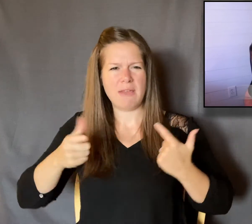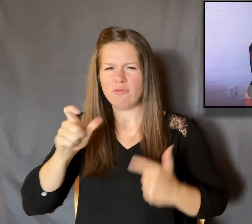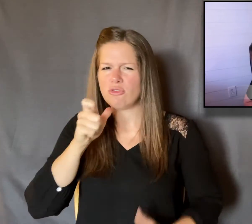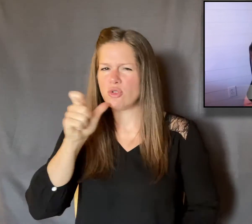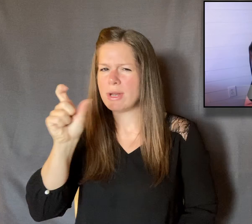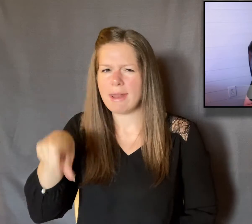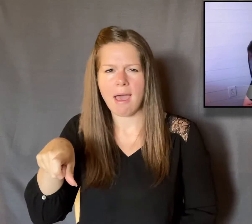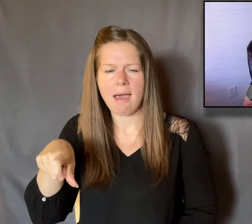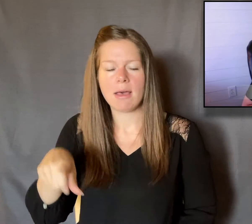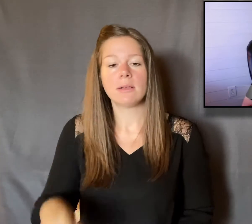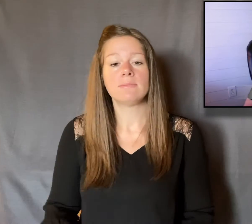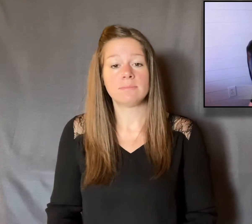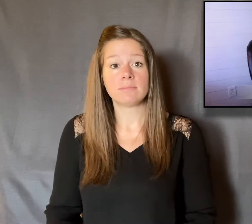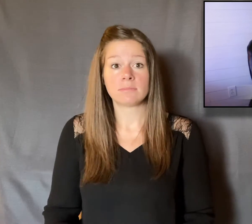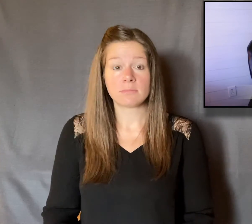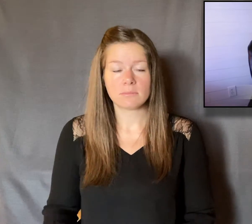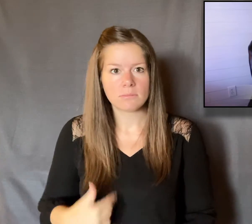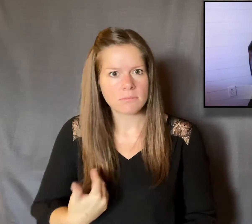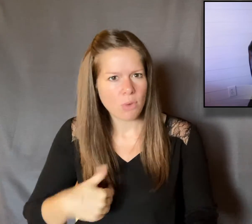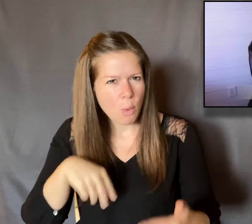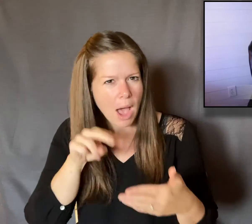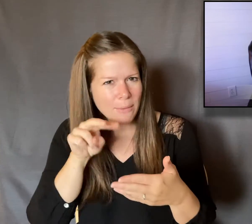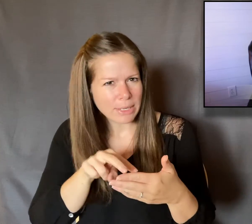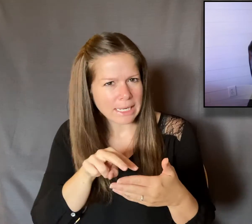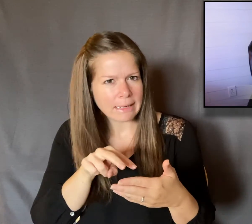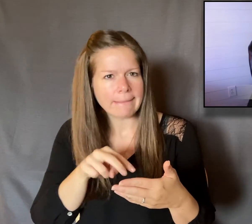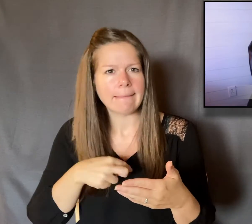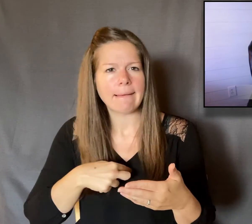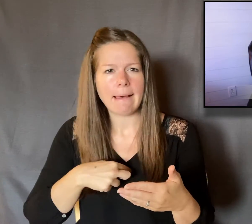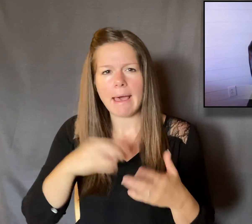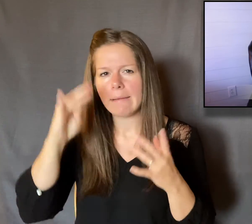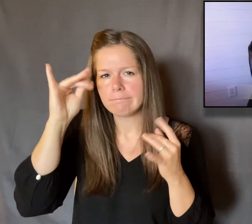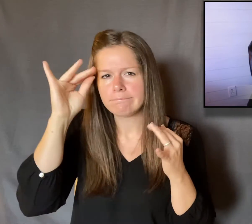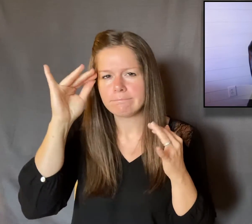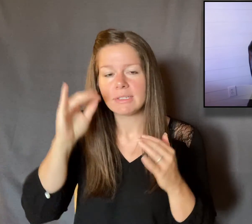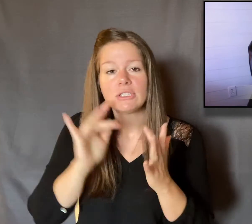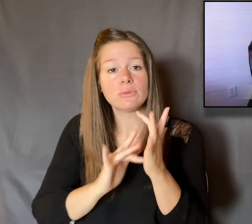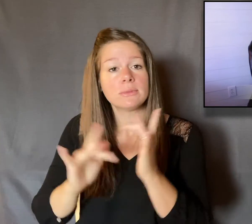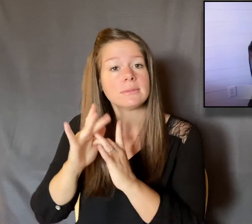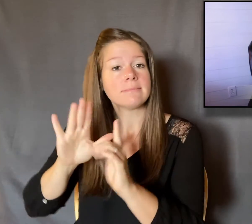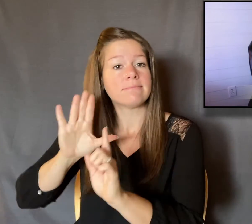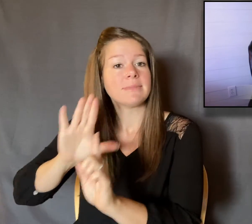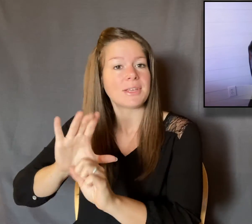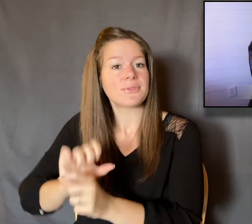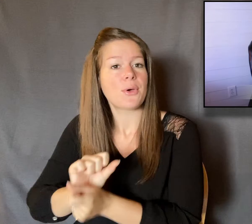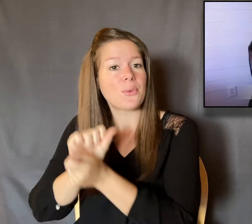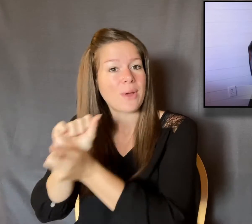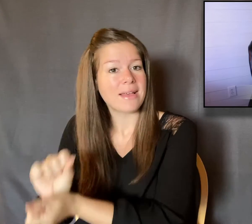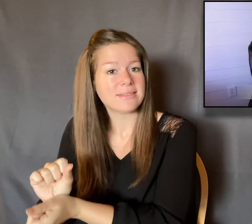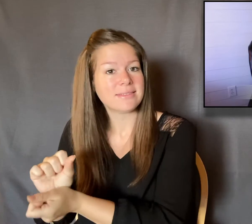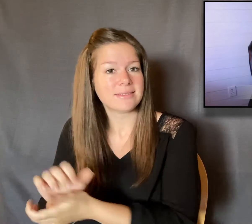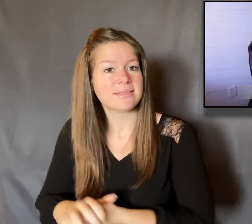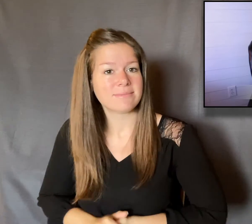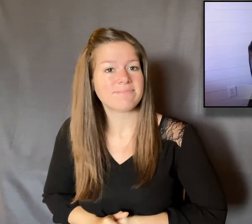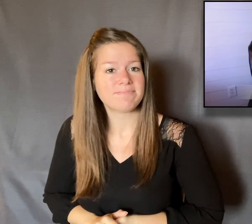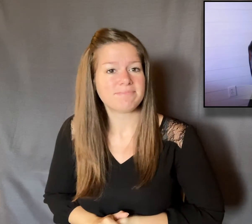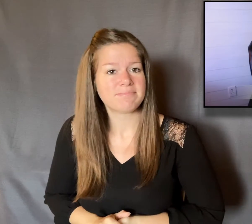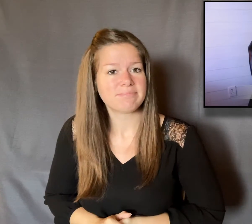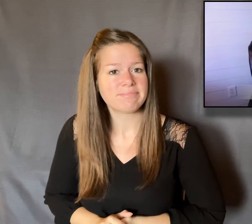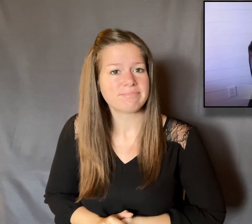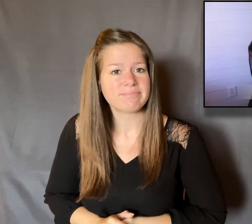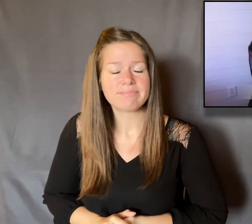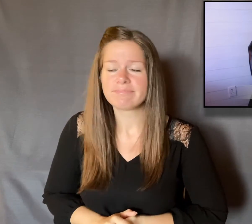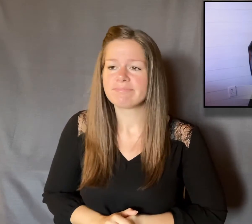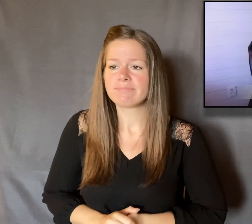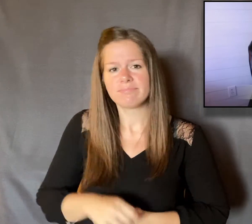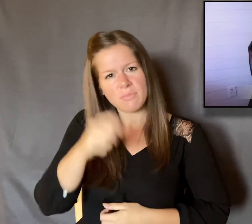know, when I read that, I'm reminded of Jesus' arrest. I'm reminded of the Jews